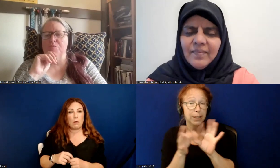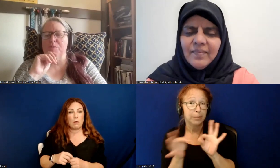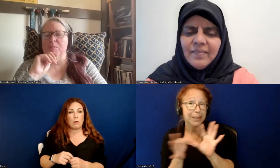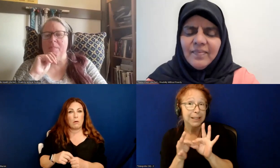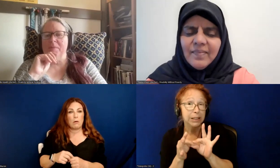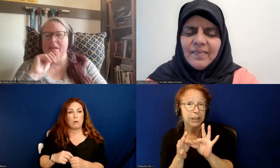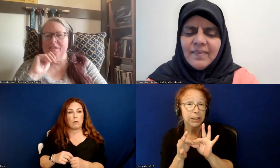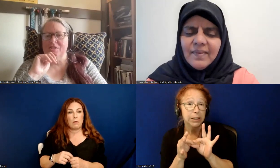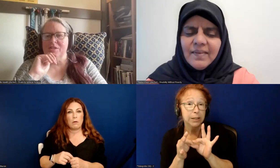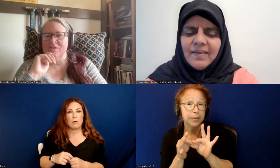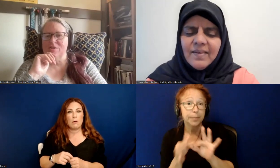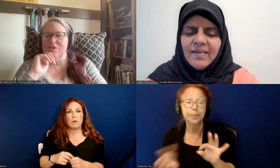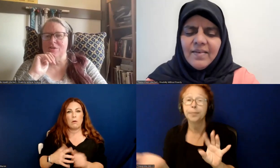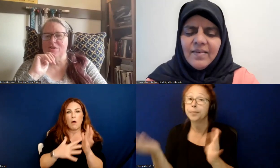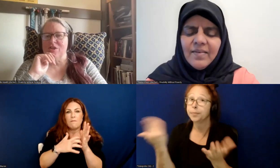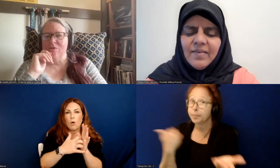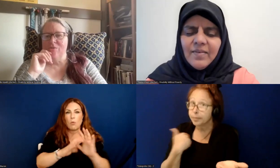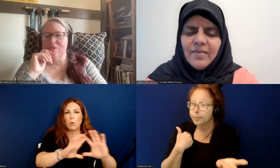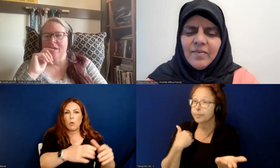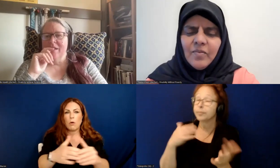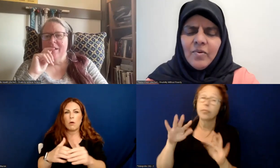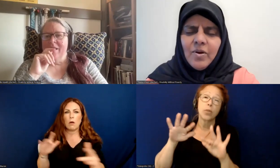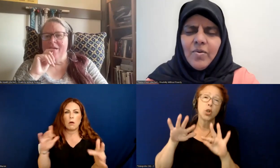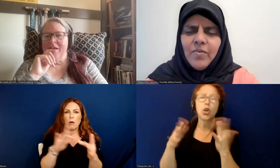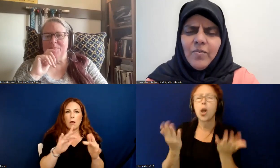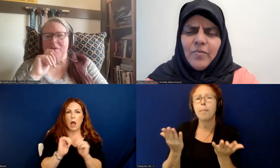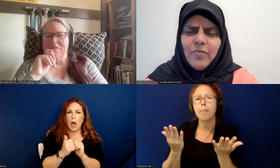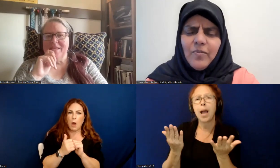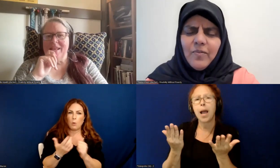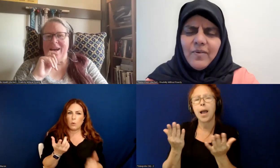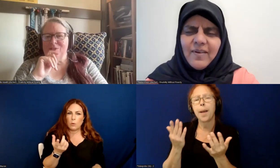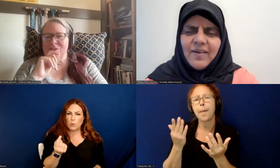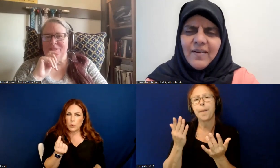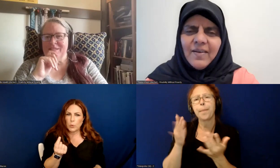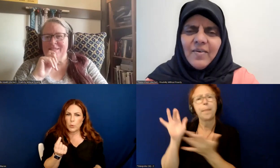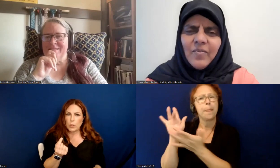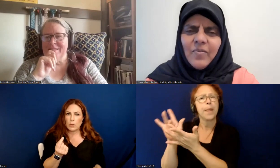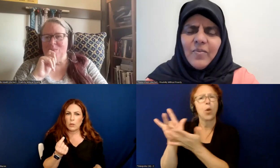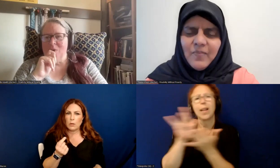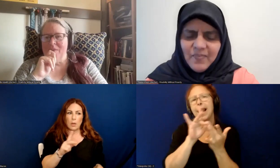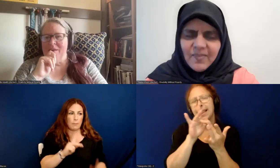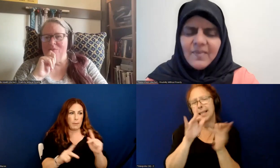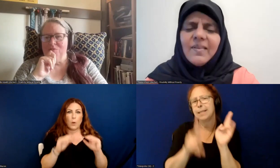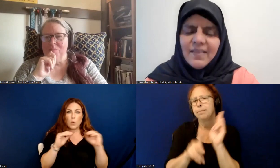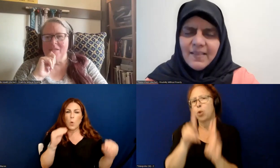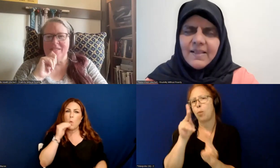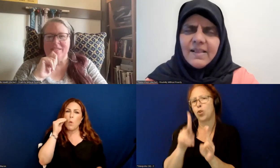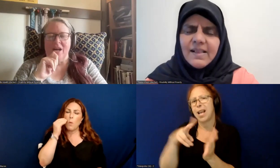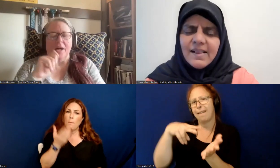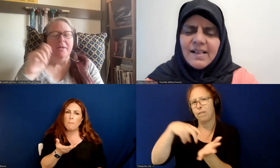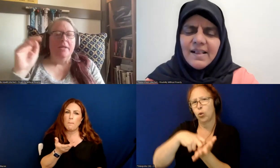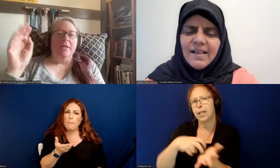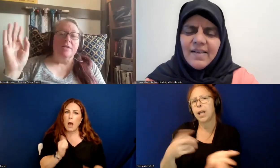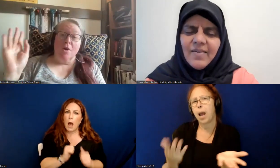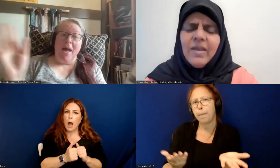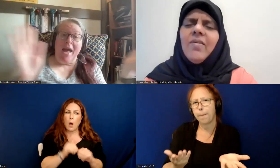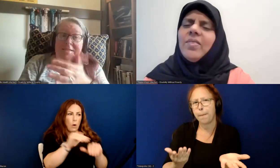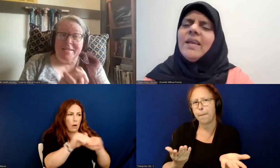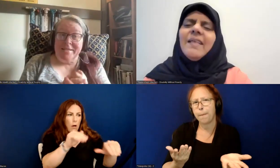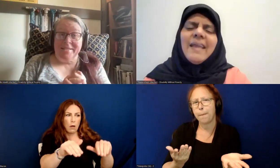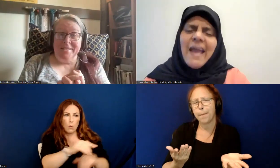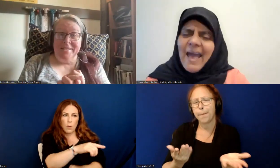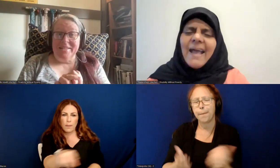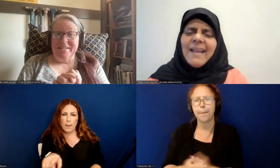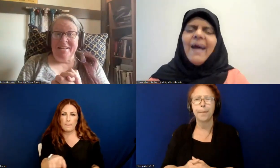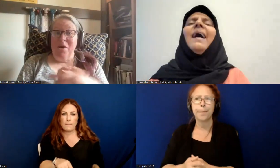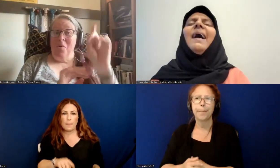more vulnerable populations, such as those So experiencing houselessness, to see what their vulnerabilities are? So we don't